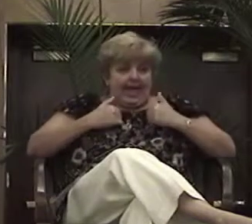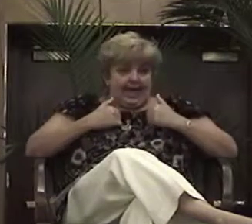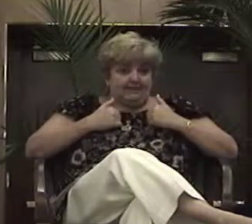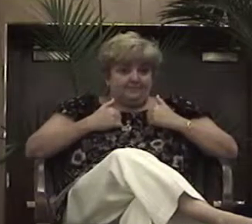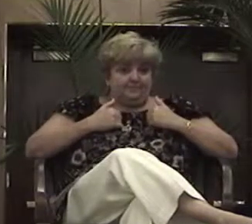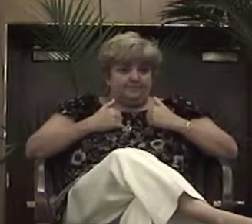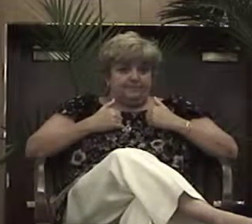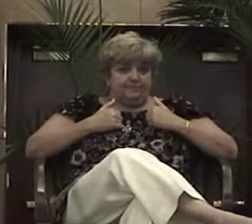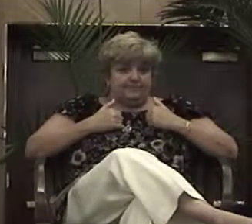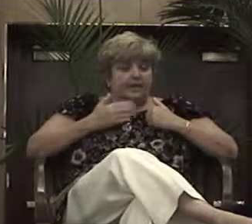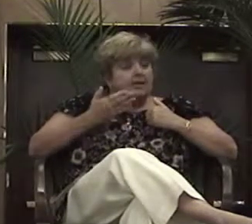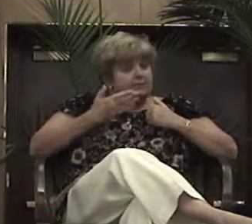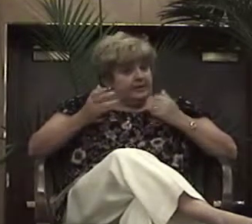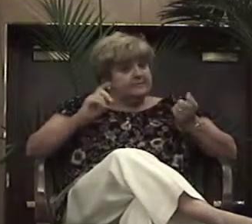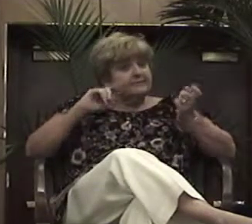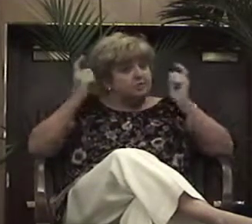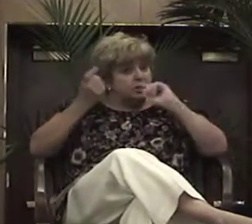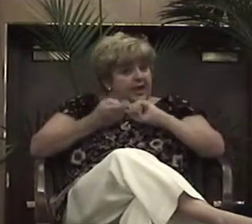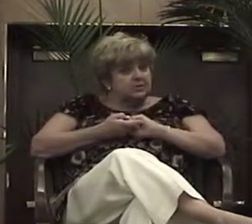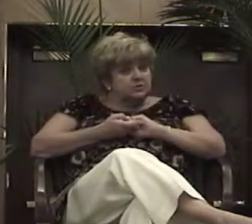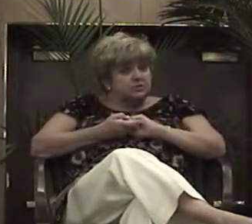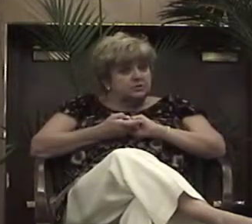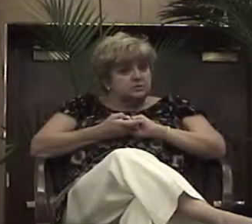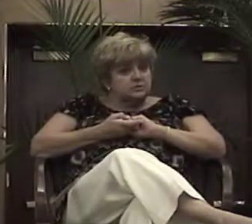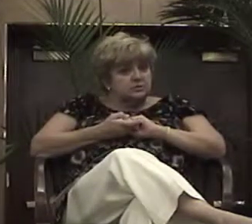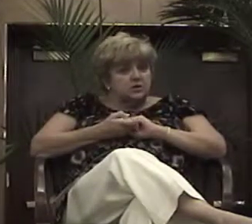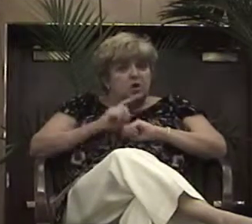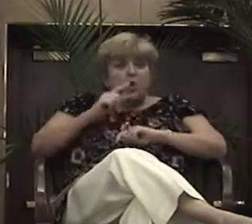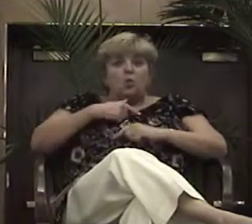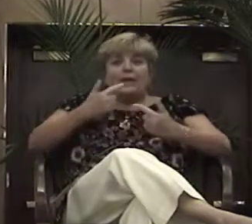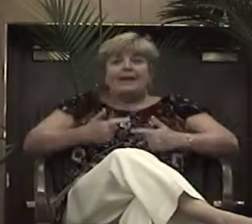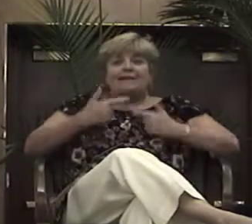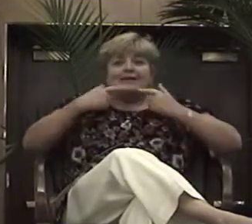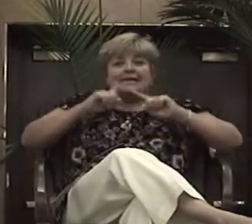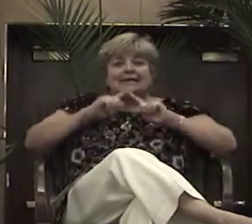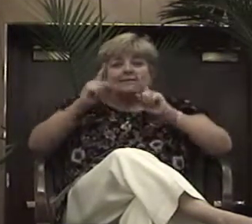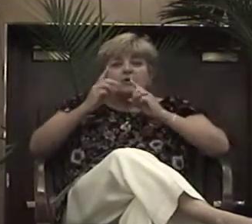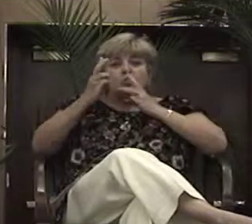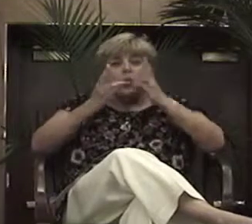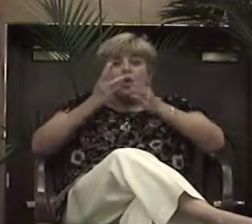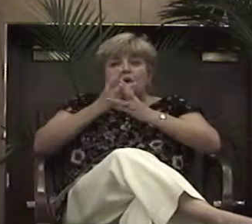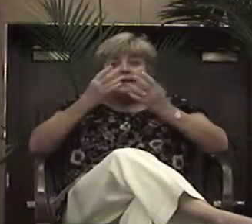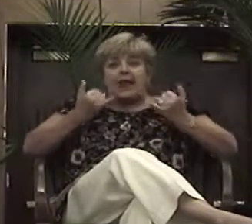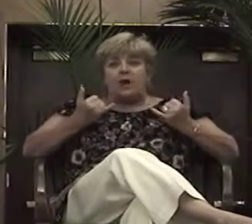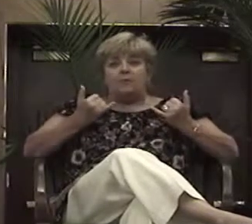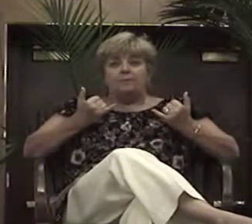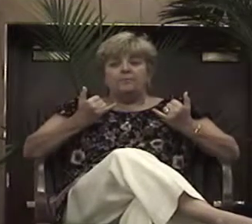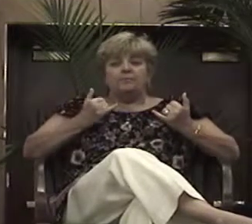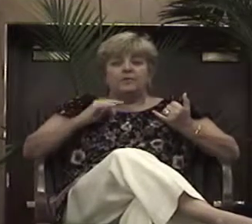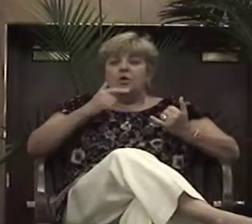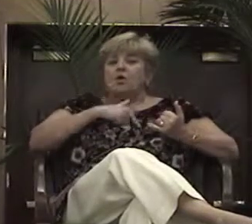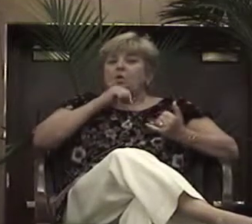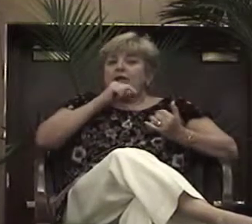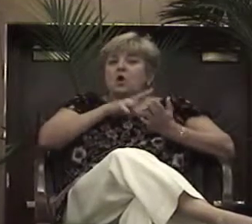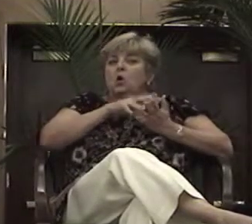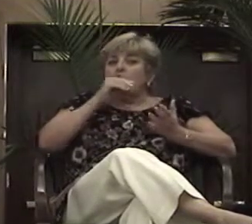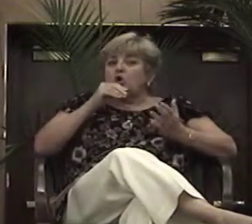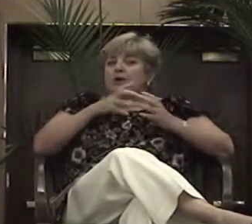Things have changed. We live in a different world today. We don't learn a great deal from what we see on